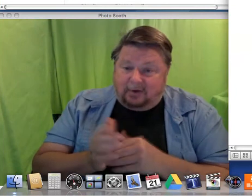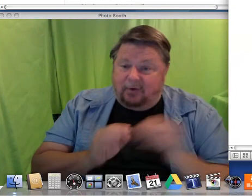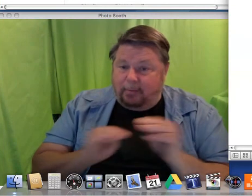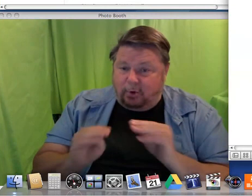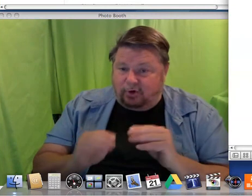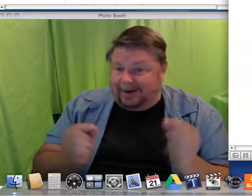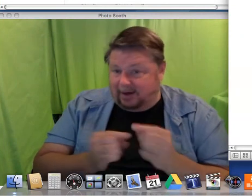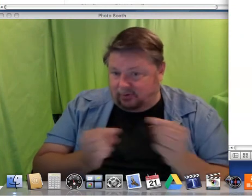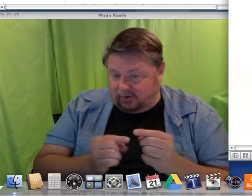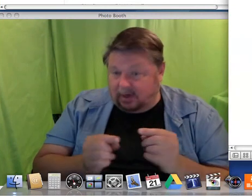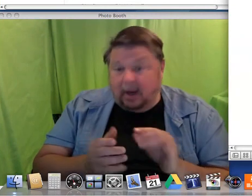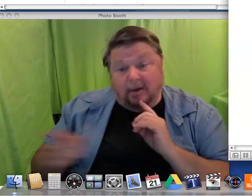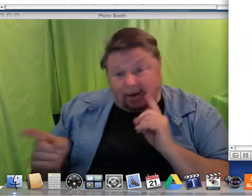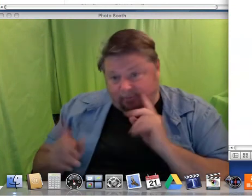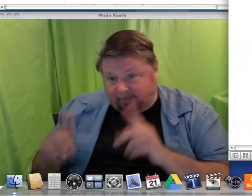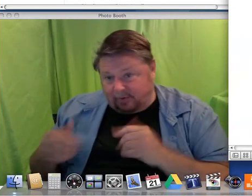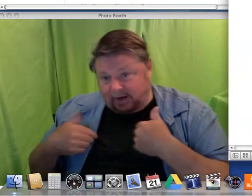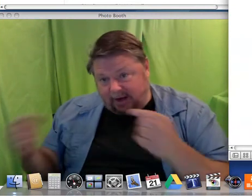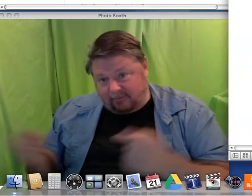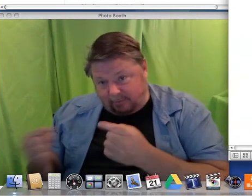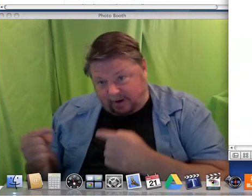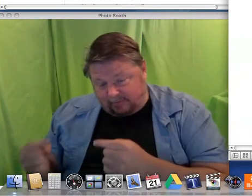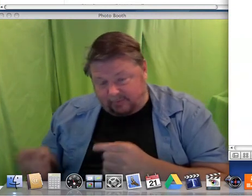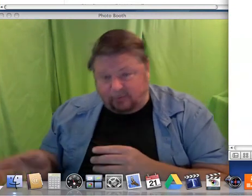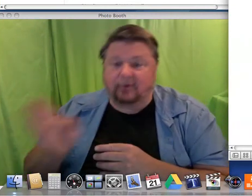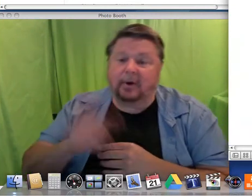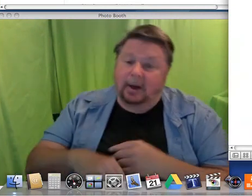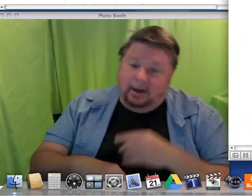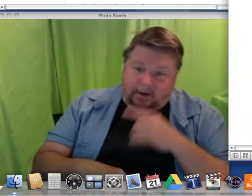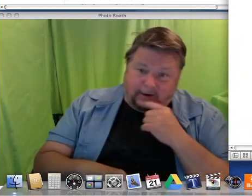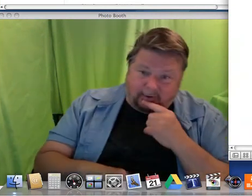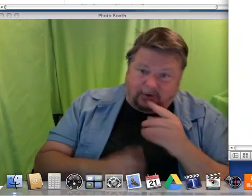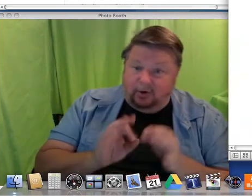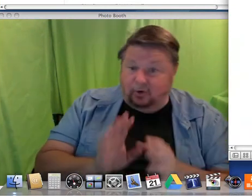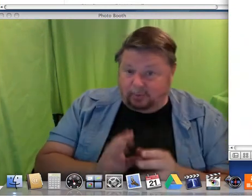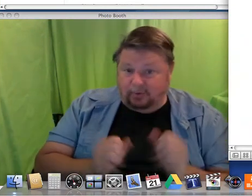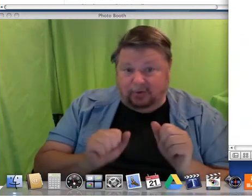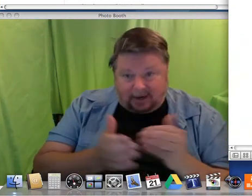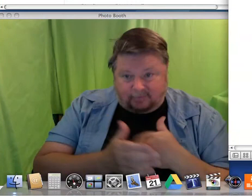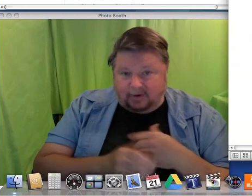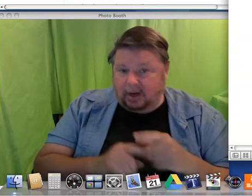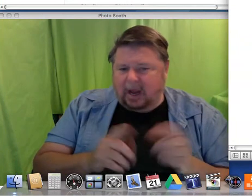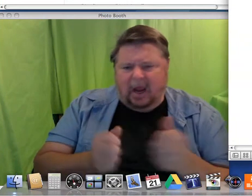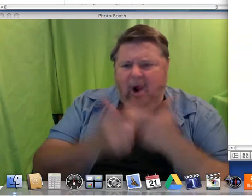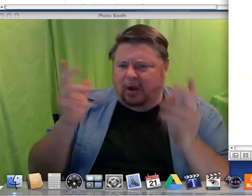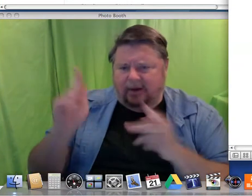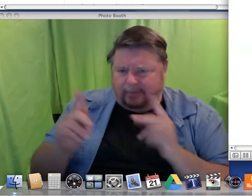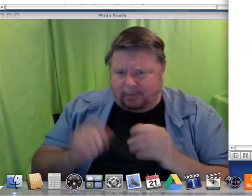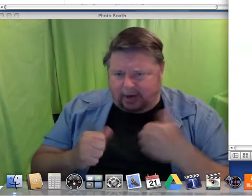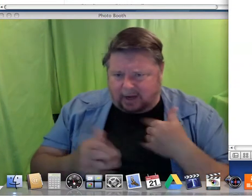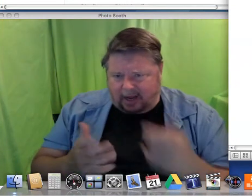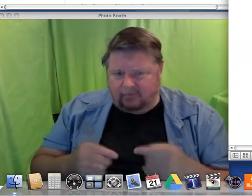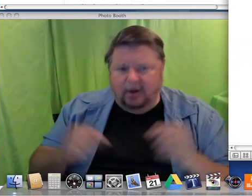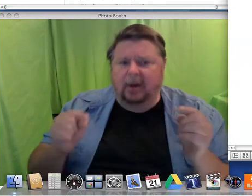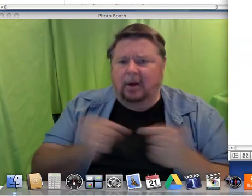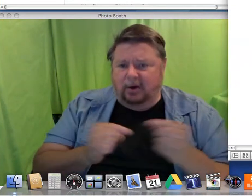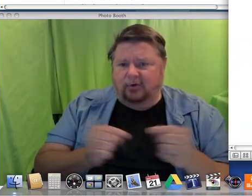repetitive motion injury. And deaf people can have repetitive motion injury, and hearing interpreters can have it, and all kinds of people can